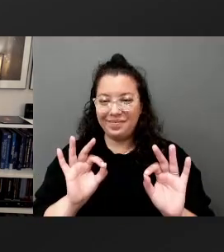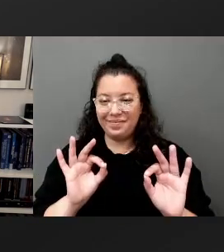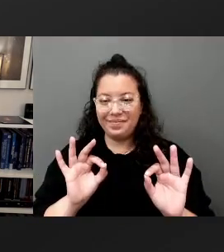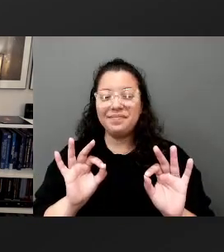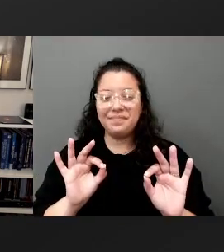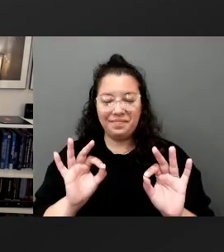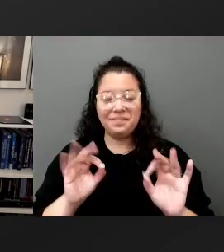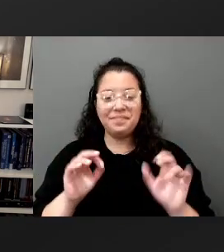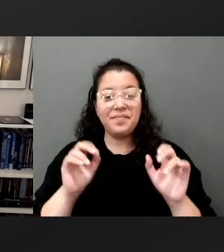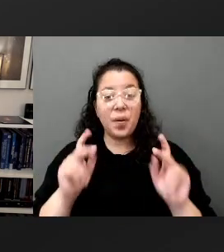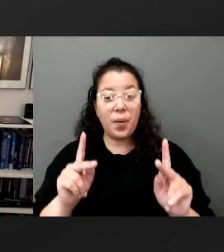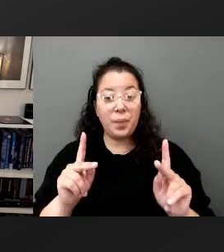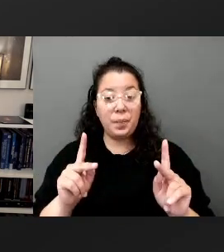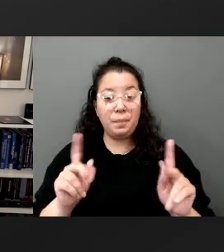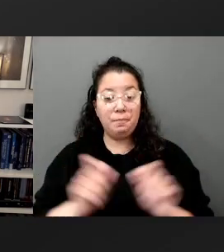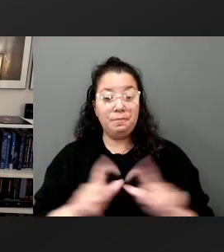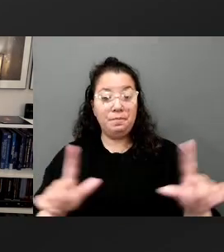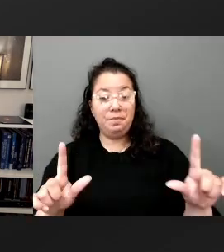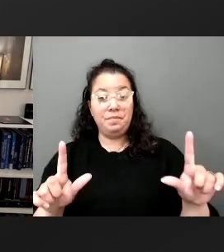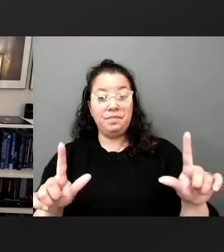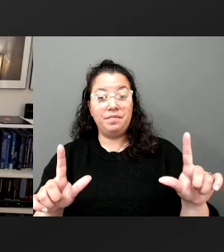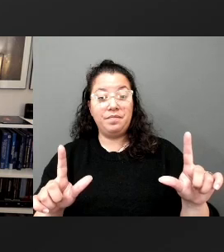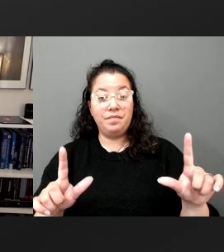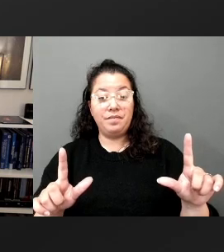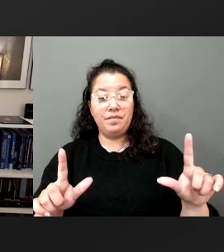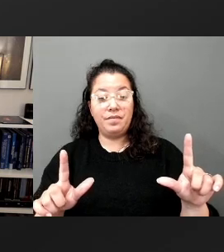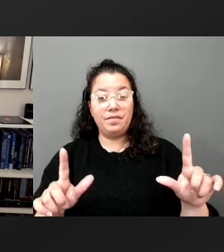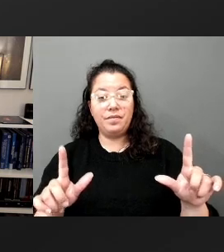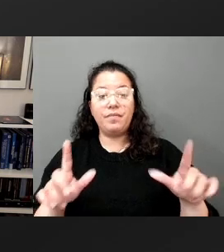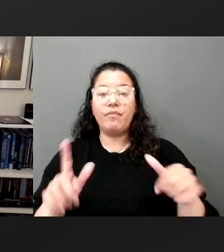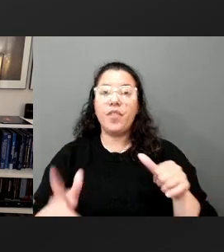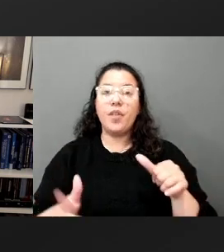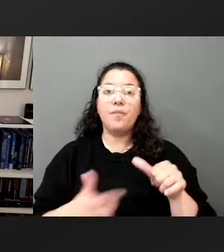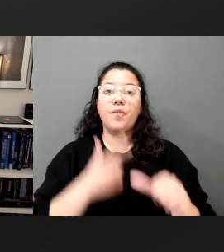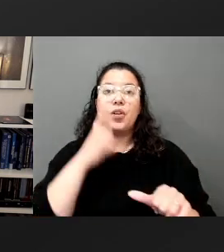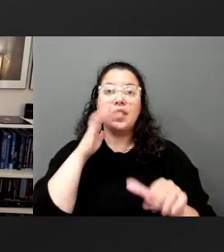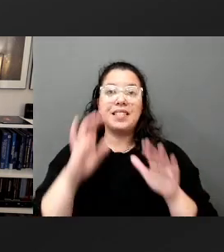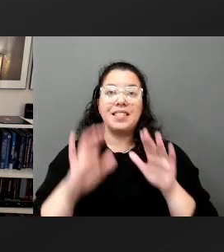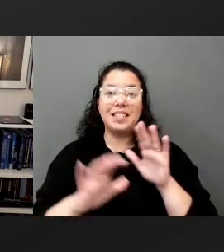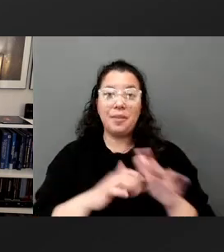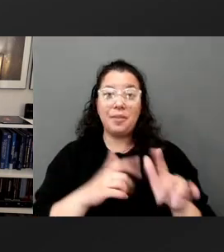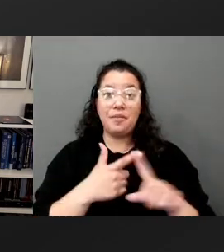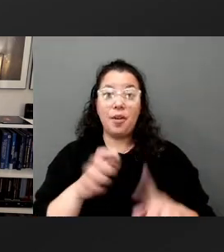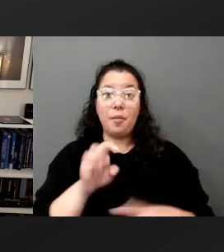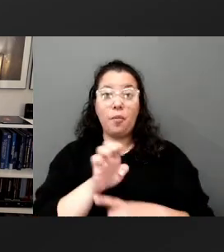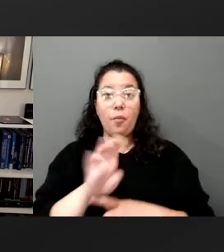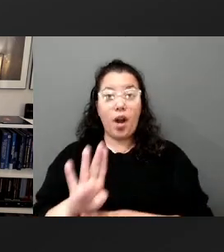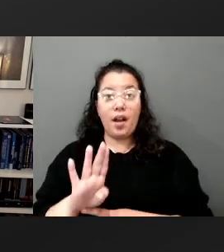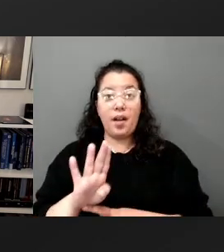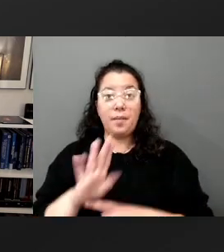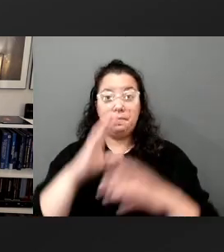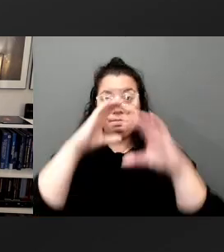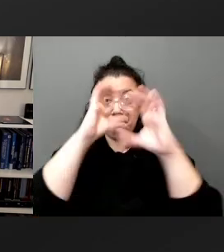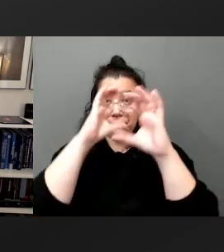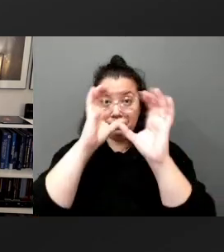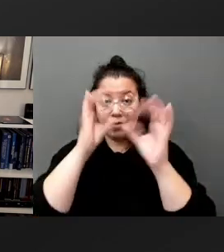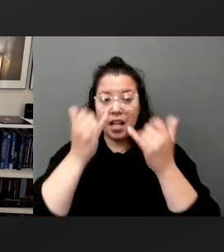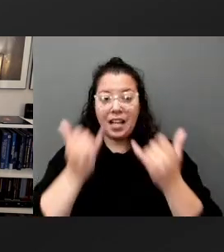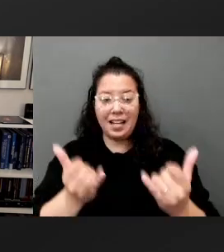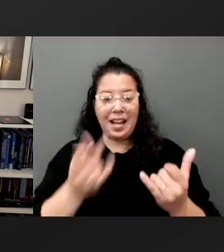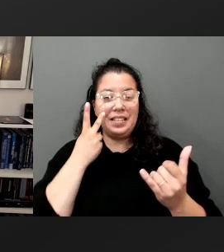next first image from the Webb Space Telescope here is a planetary